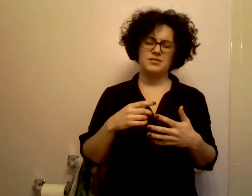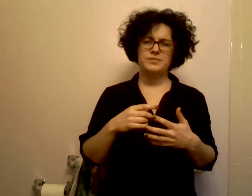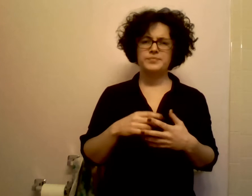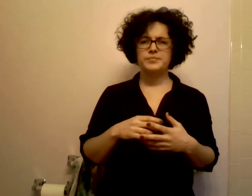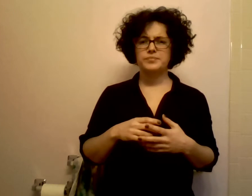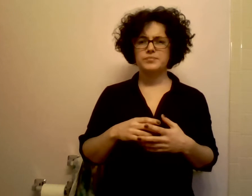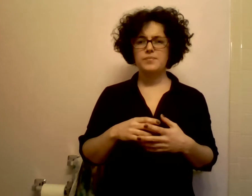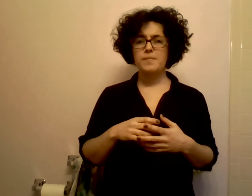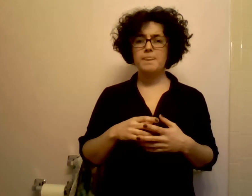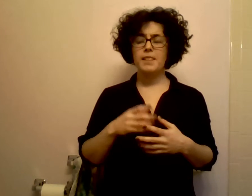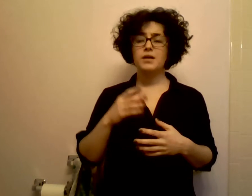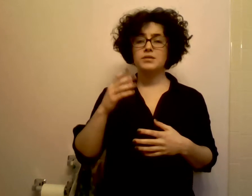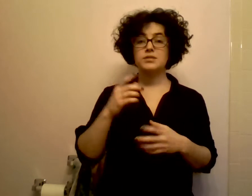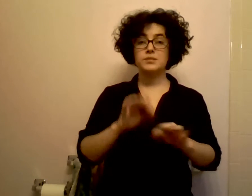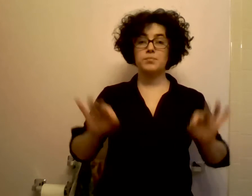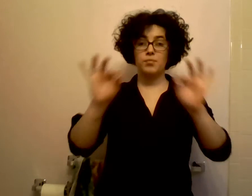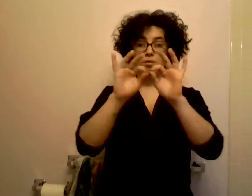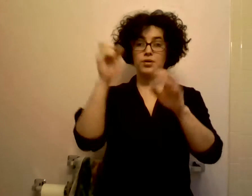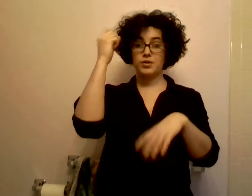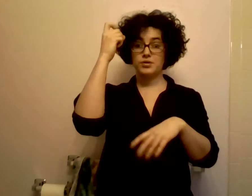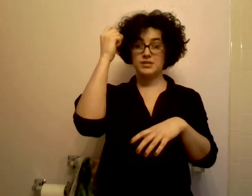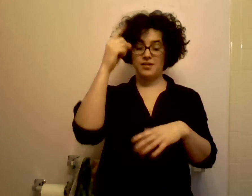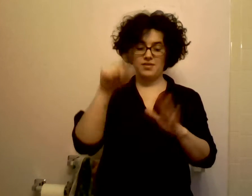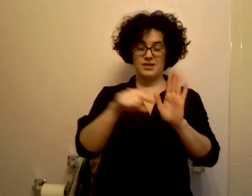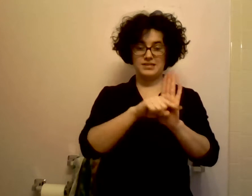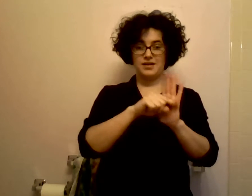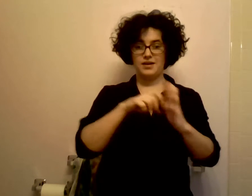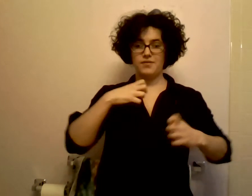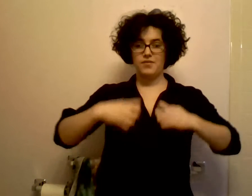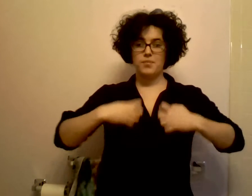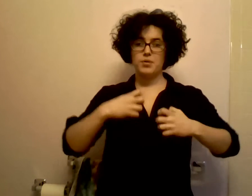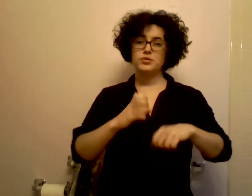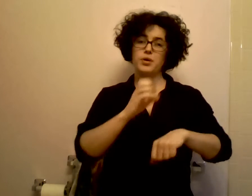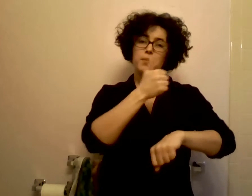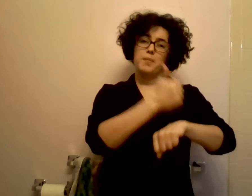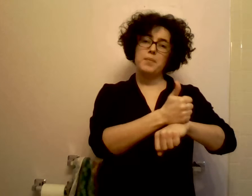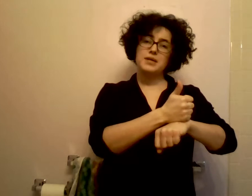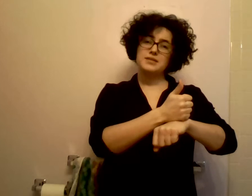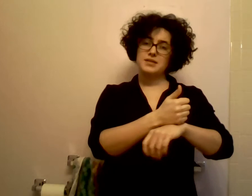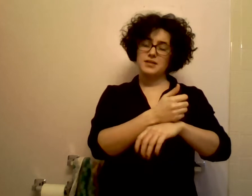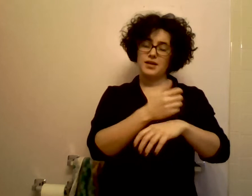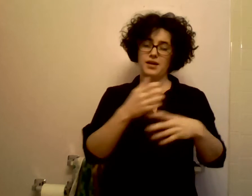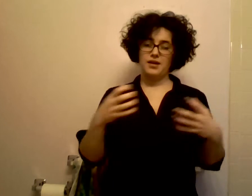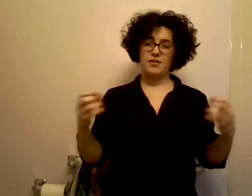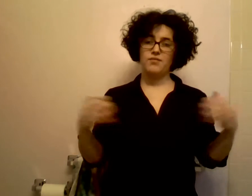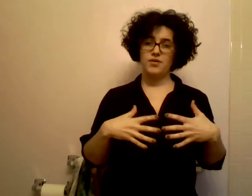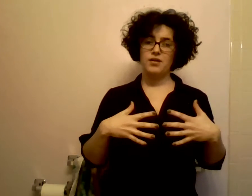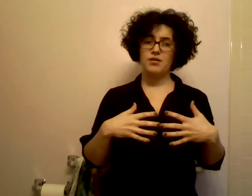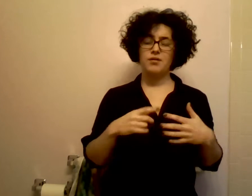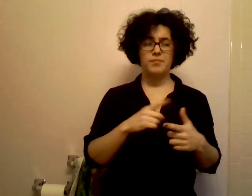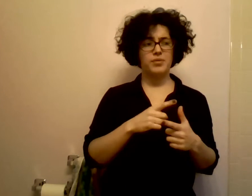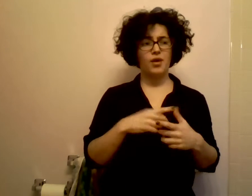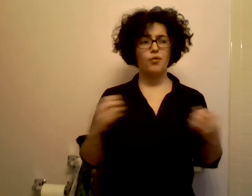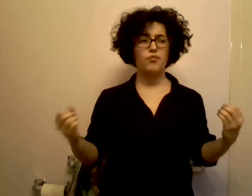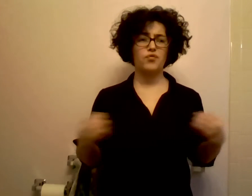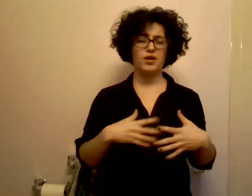we're experiencing are actually based in fear. Fear of failure, fear of being hurt, fear of